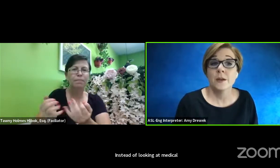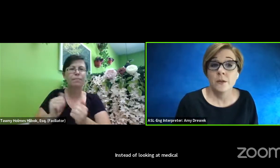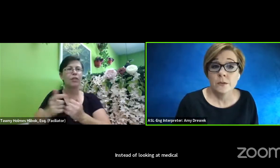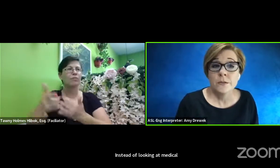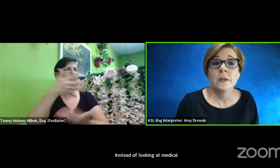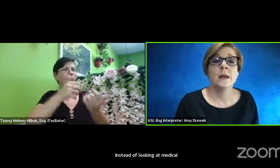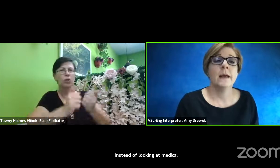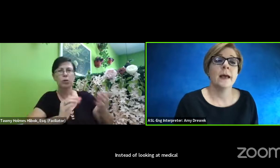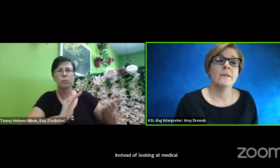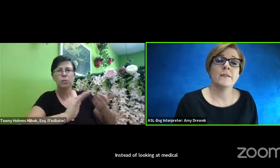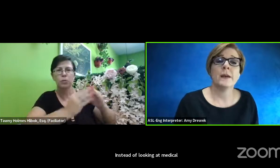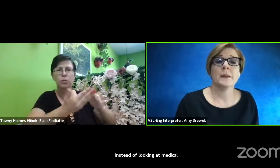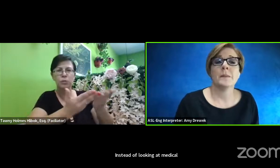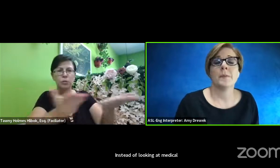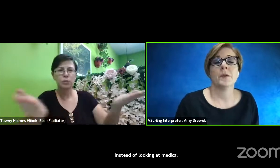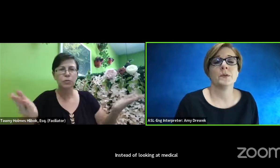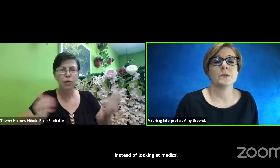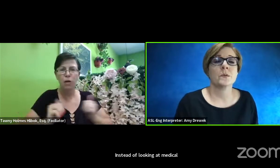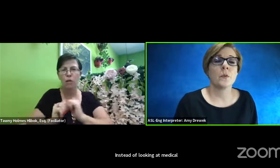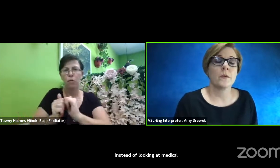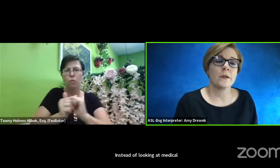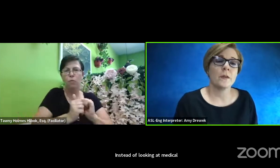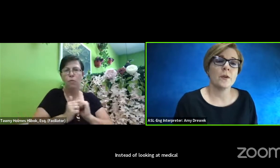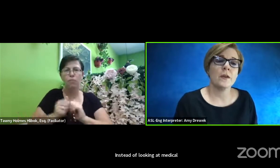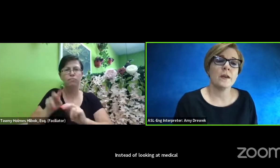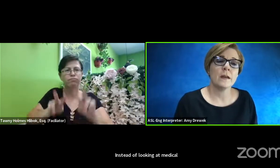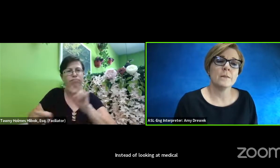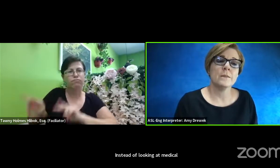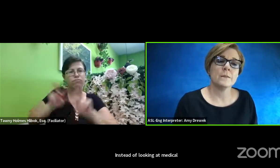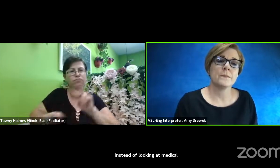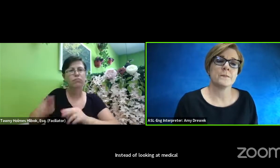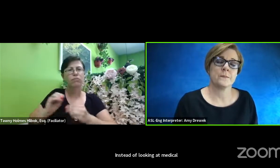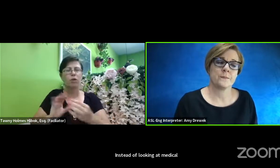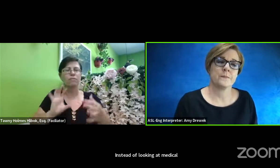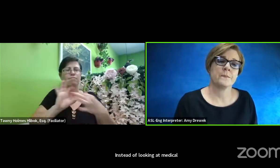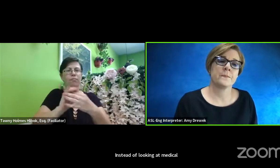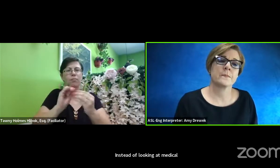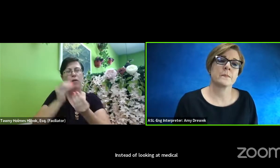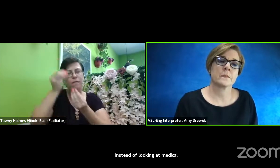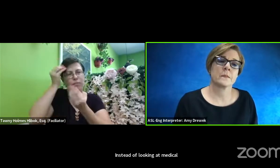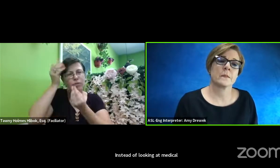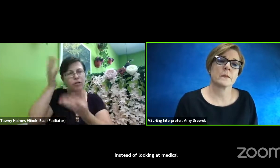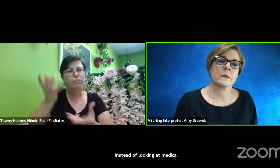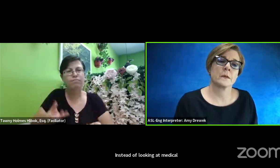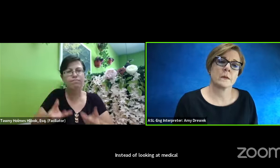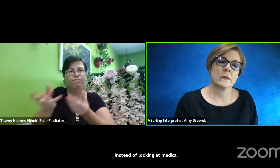with their peers and family members or the community.